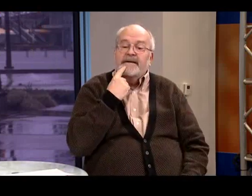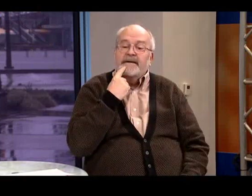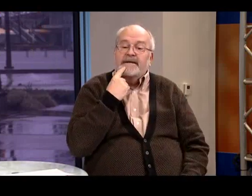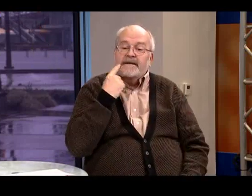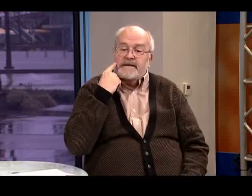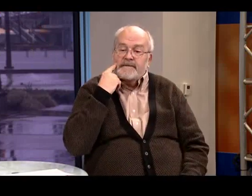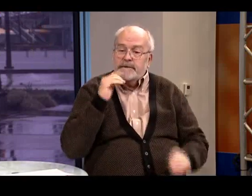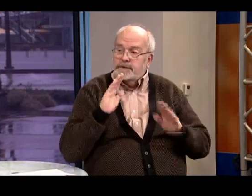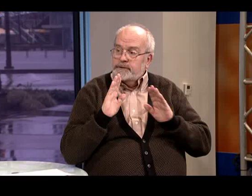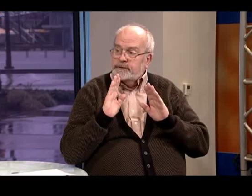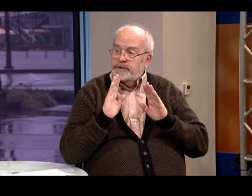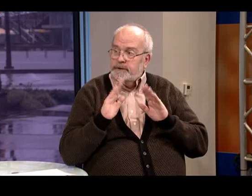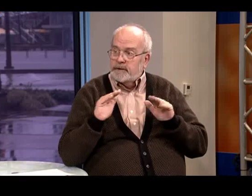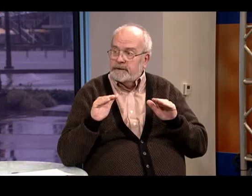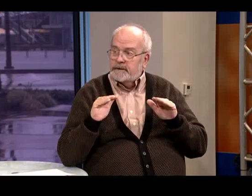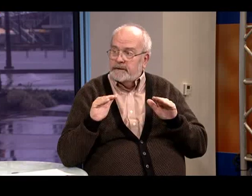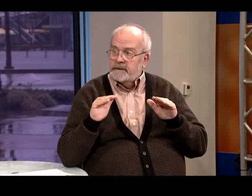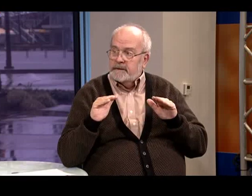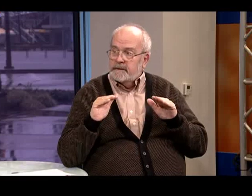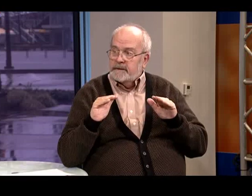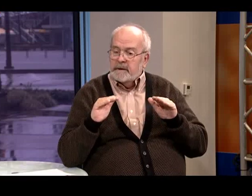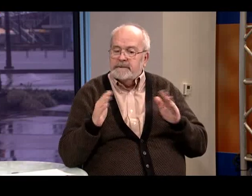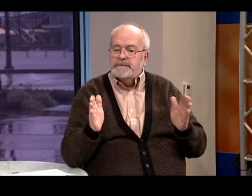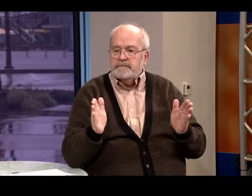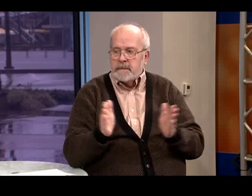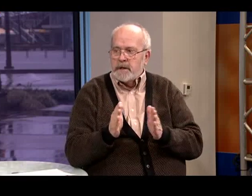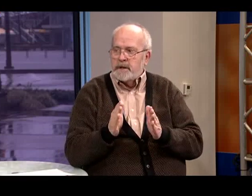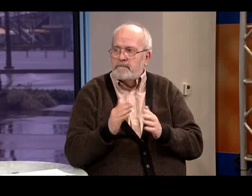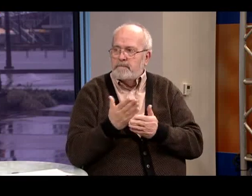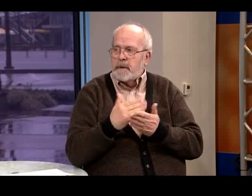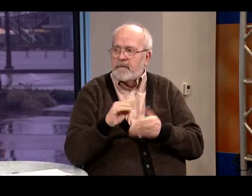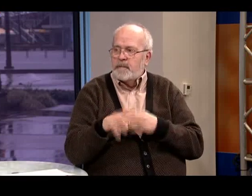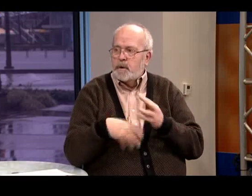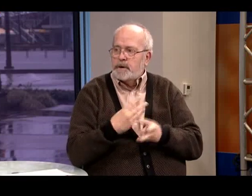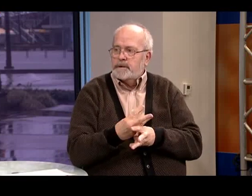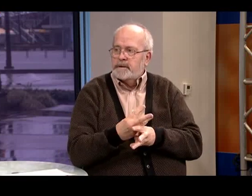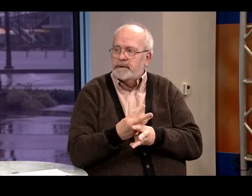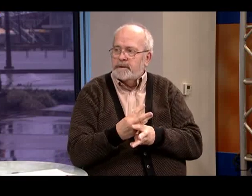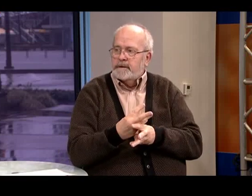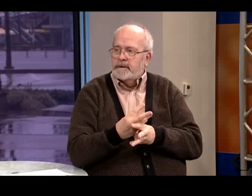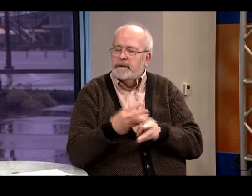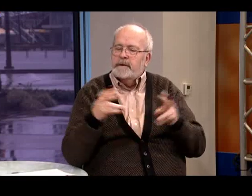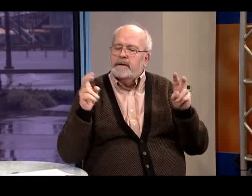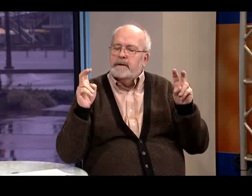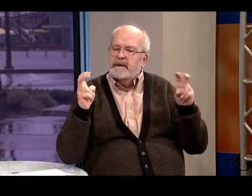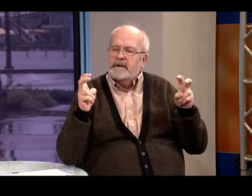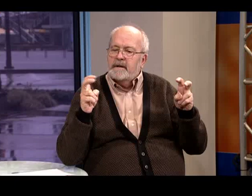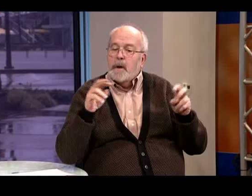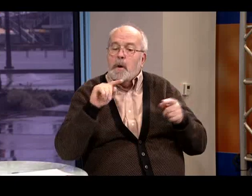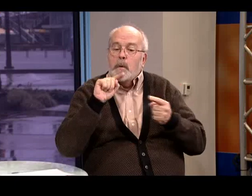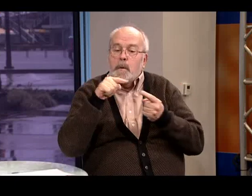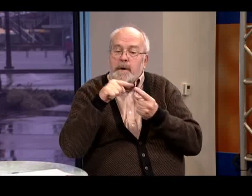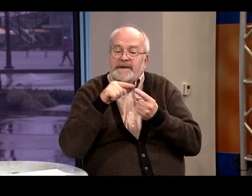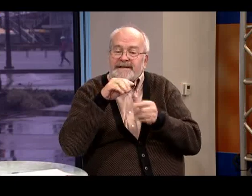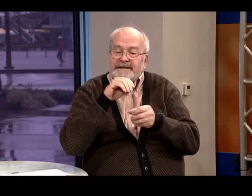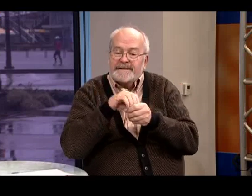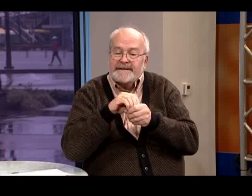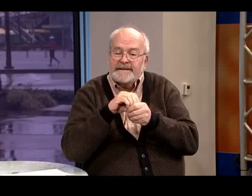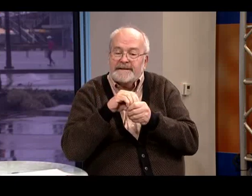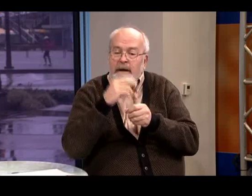education, and they had brought in this speaker to talk about educating deaf children. And they had said that deaf people are a small percentage